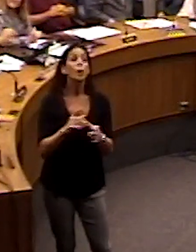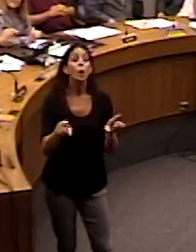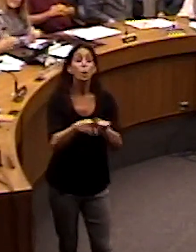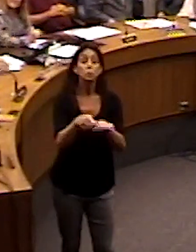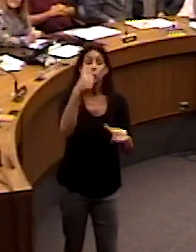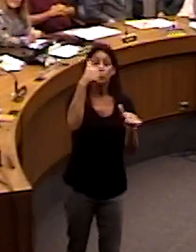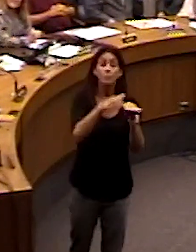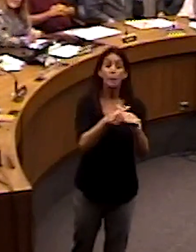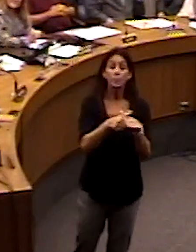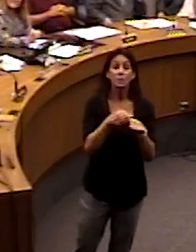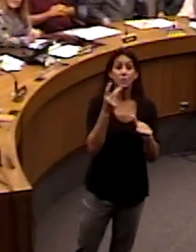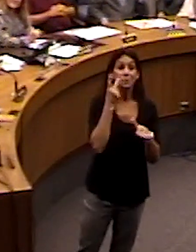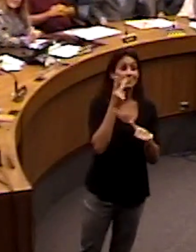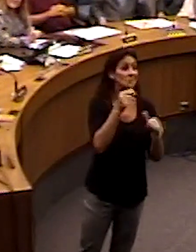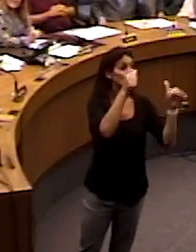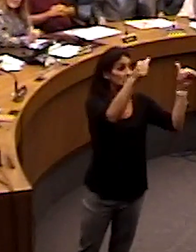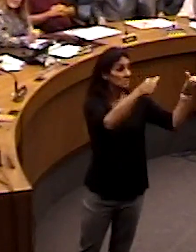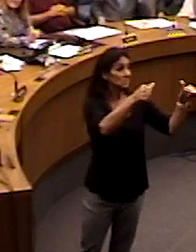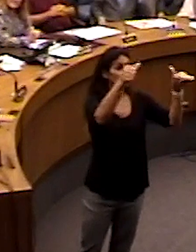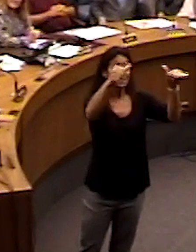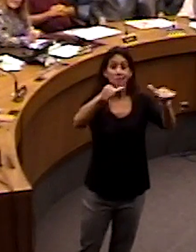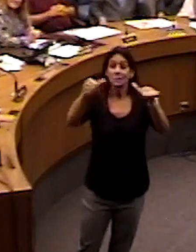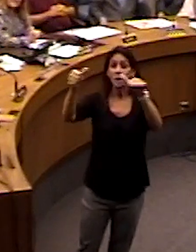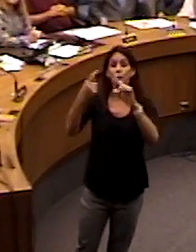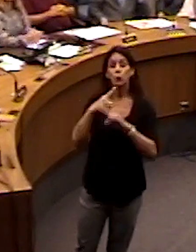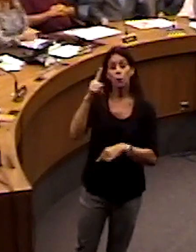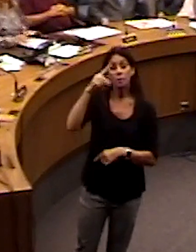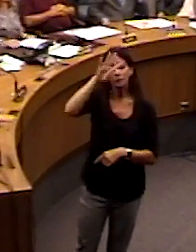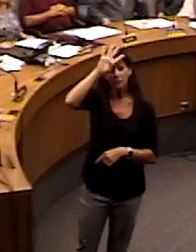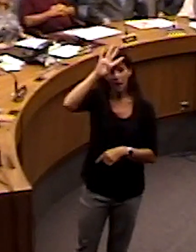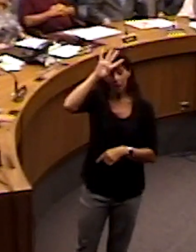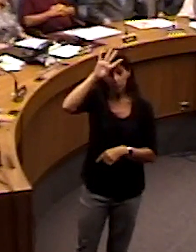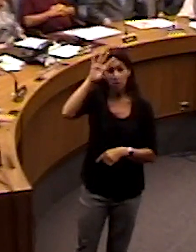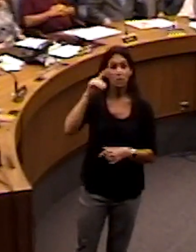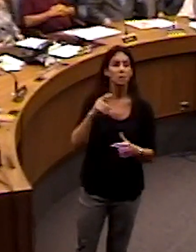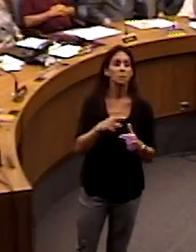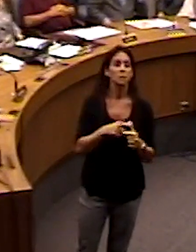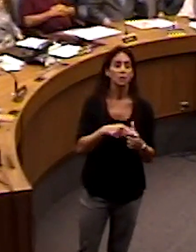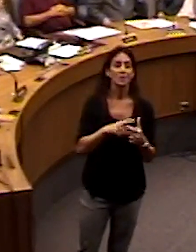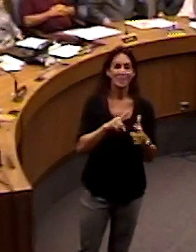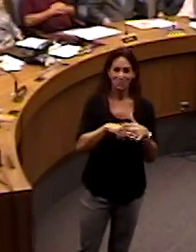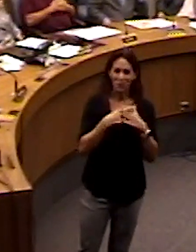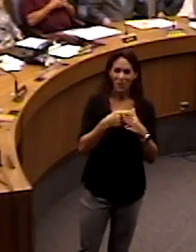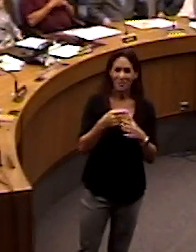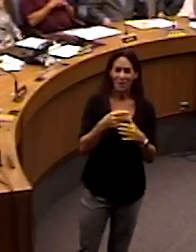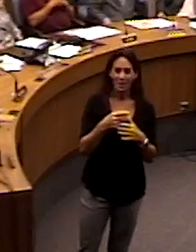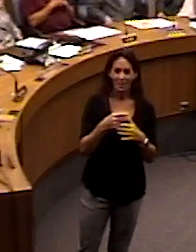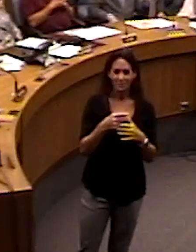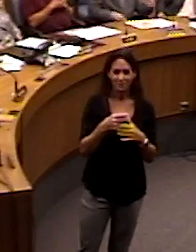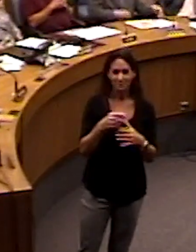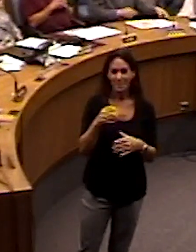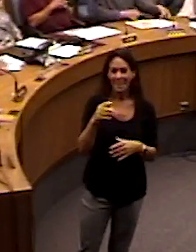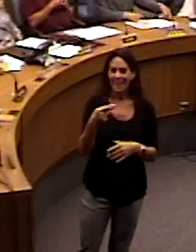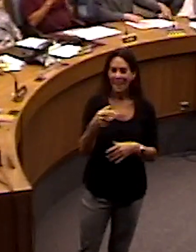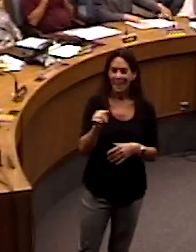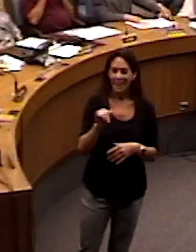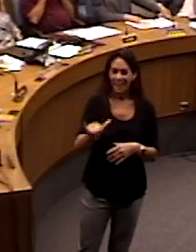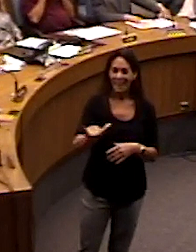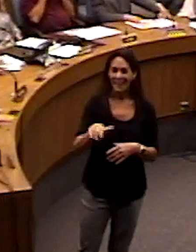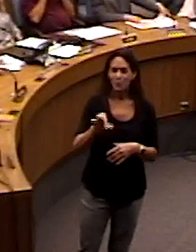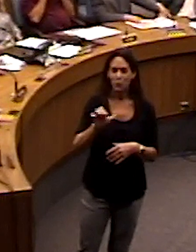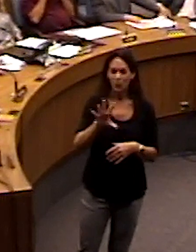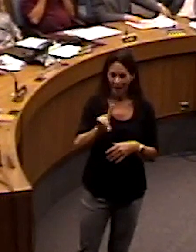can see, the signs are up. The Scoville Fire Department is starting the Hornet Hayride. I think it's this weekend is the